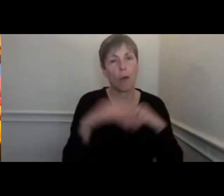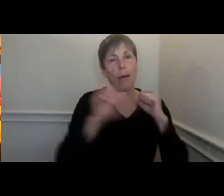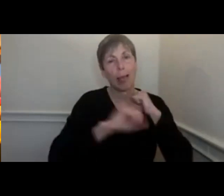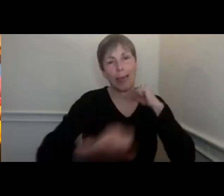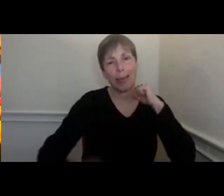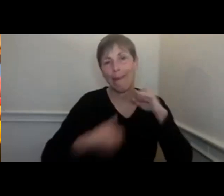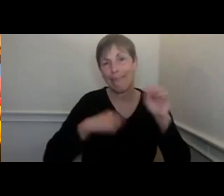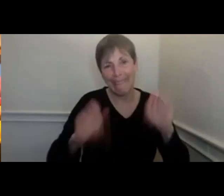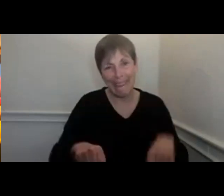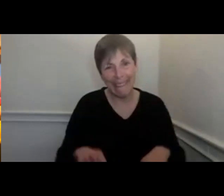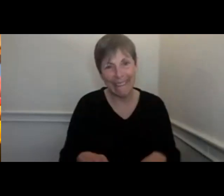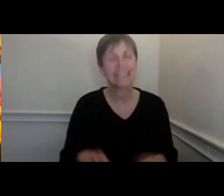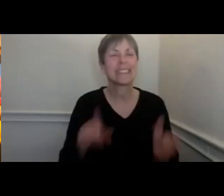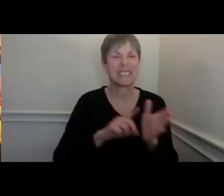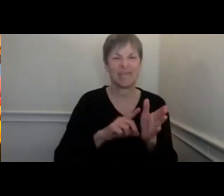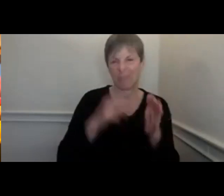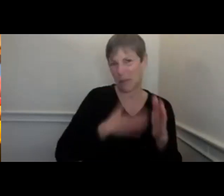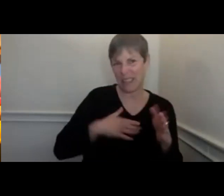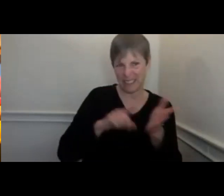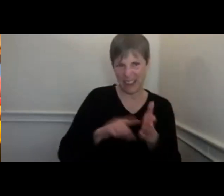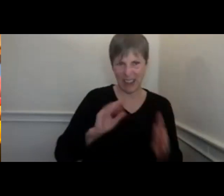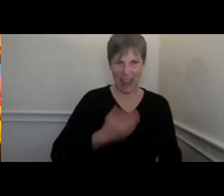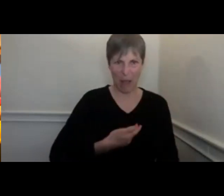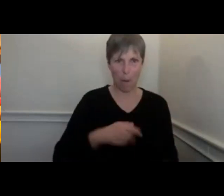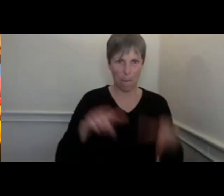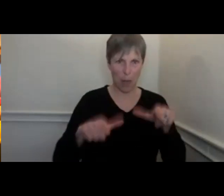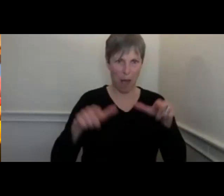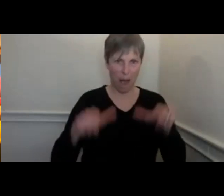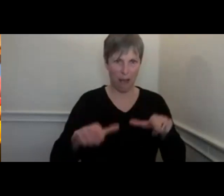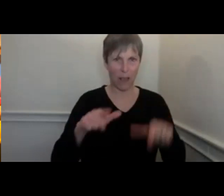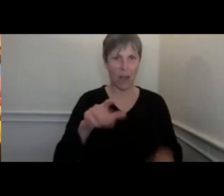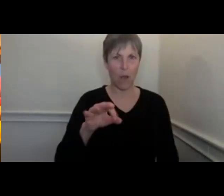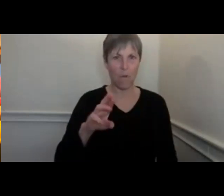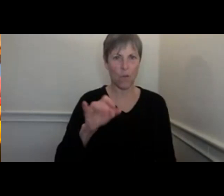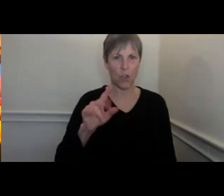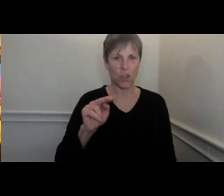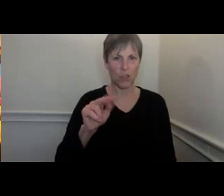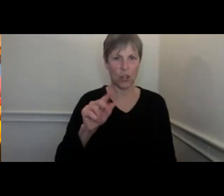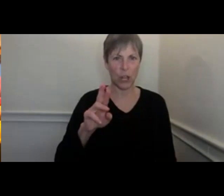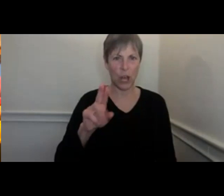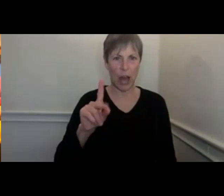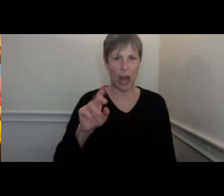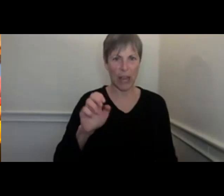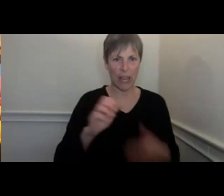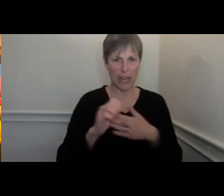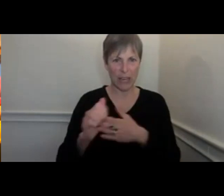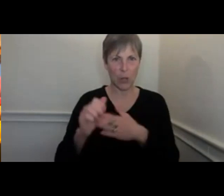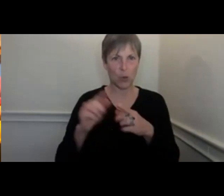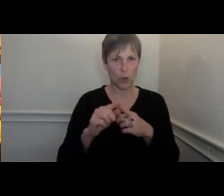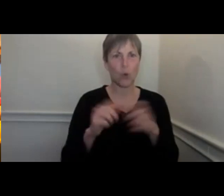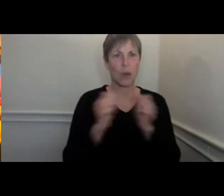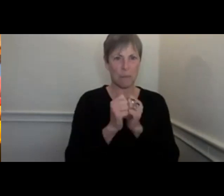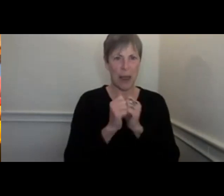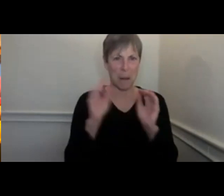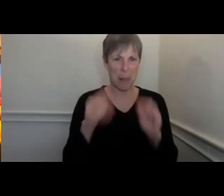definitely check out our blog, our Fruition's Guide to Companion Planting, for so much more. And now a few